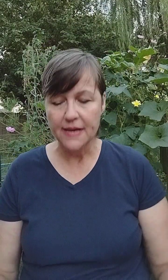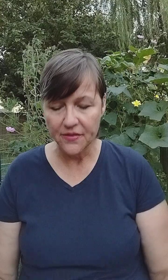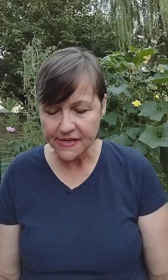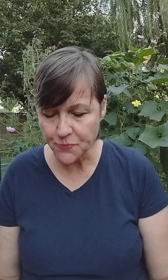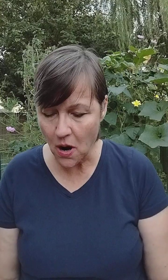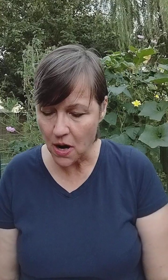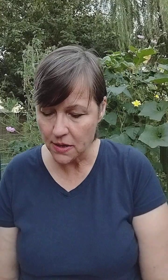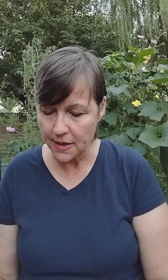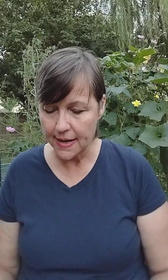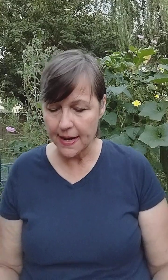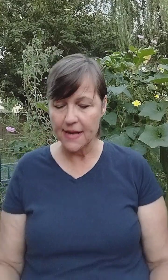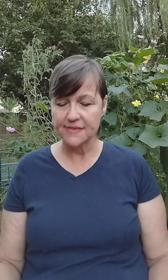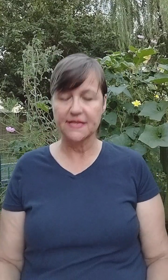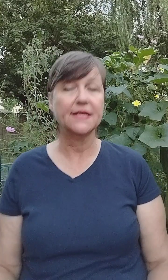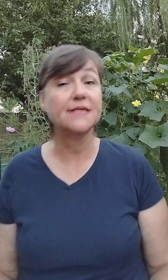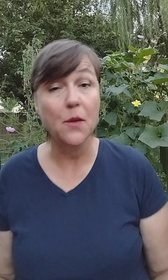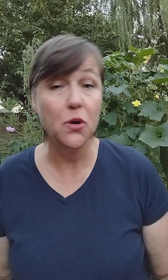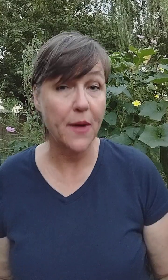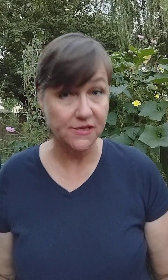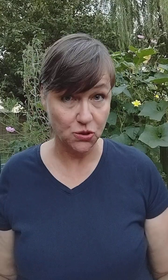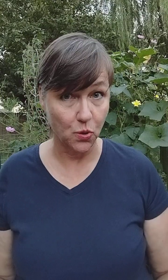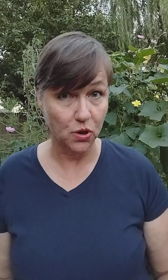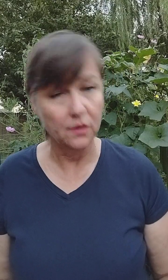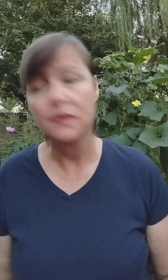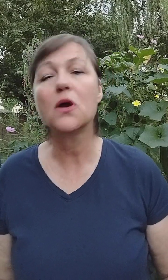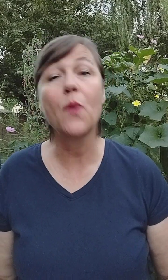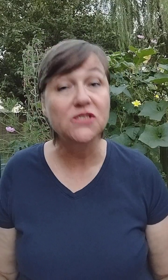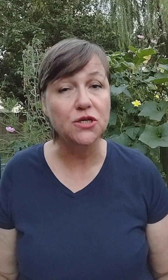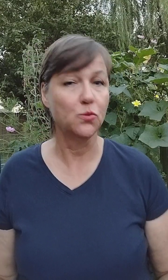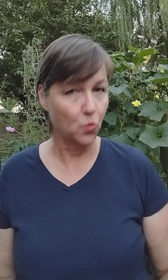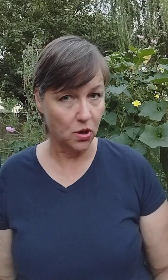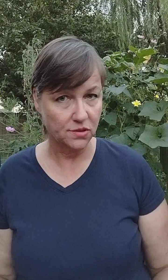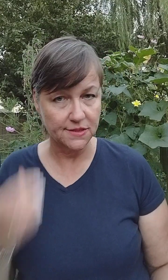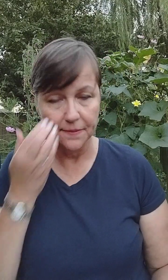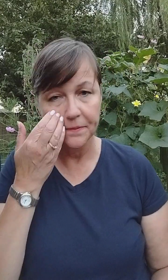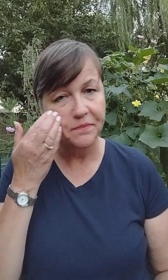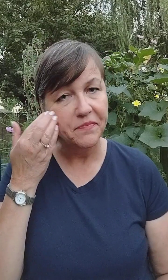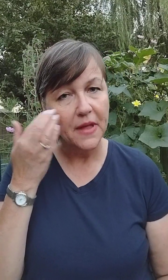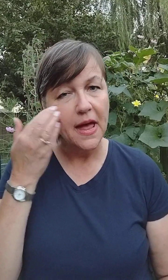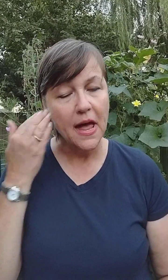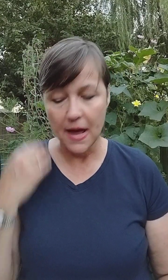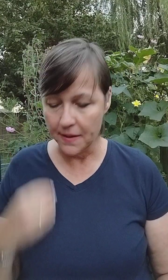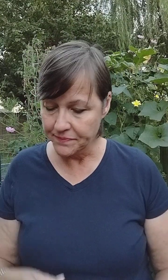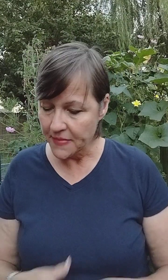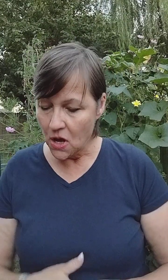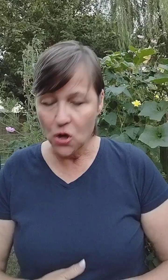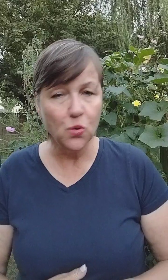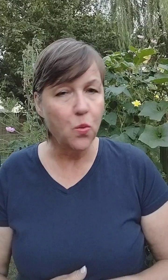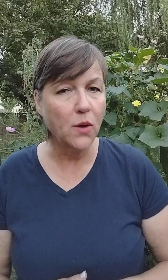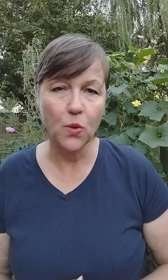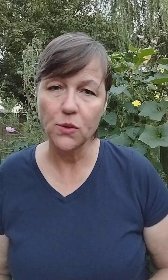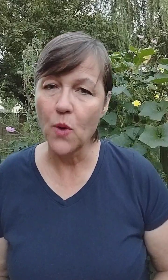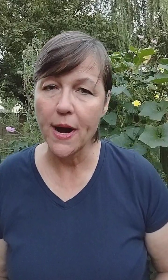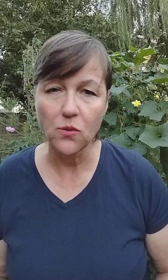this part is the WH word, question words. Who, what, when, where,